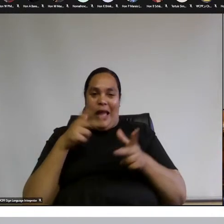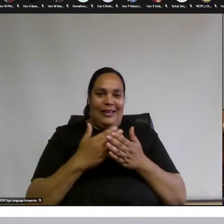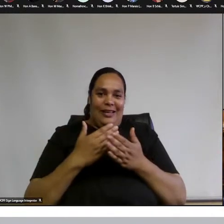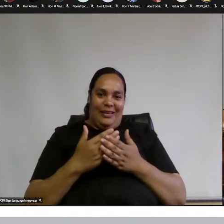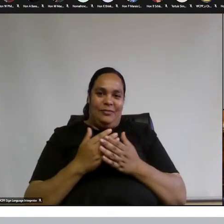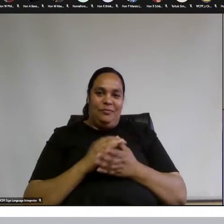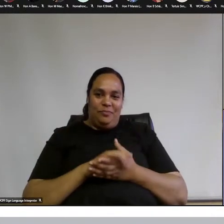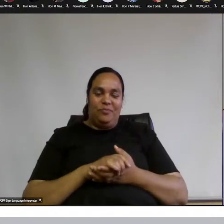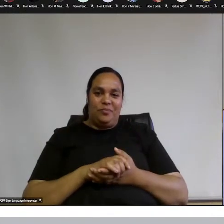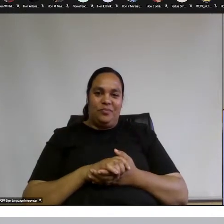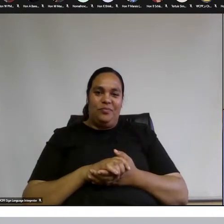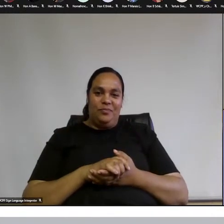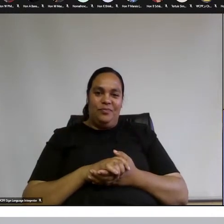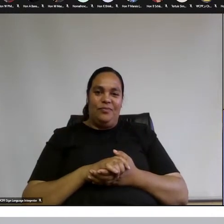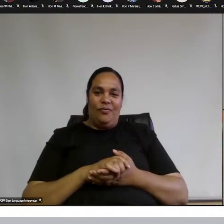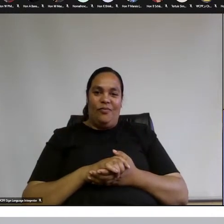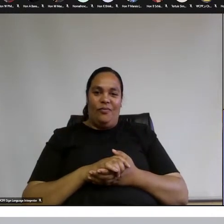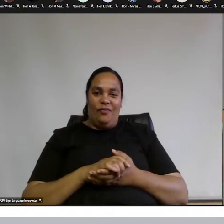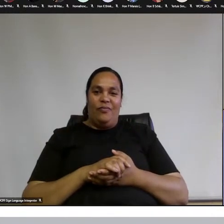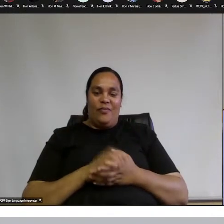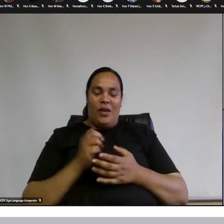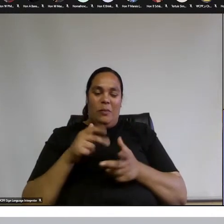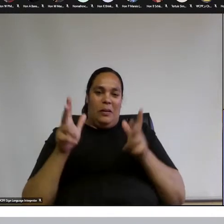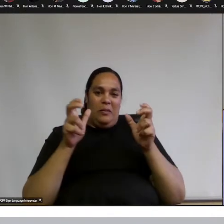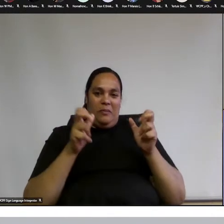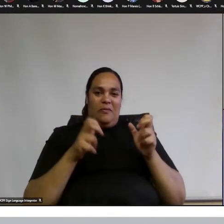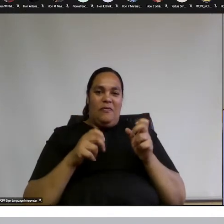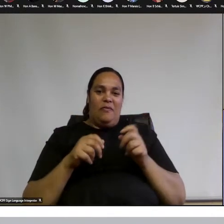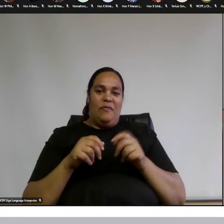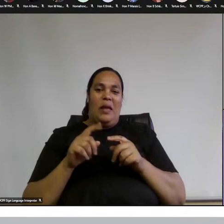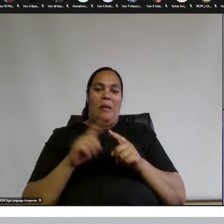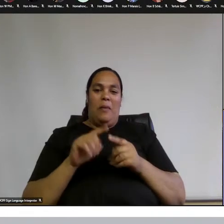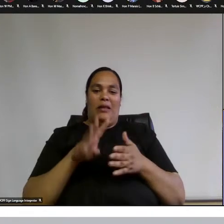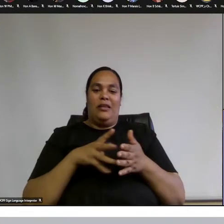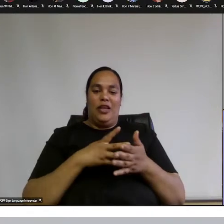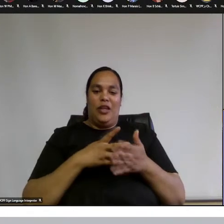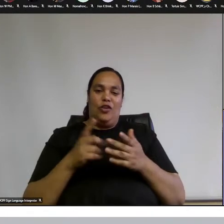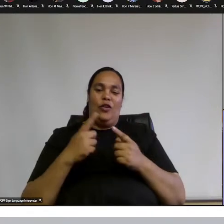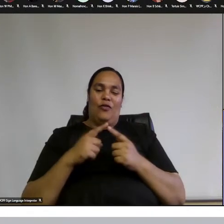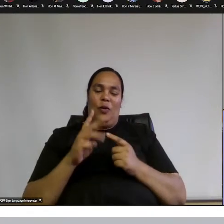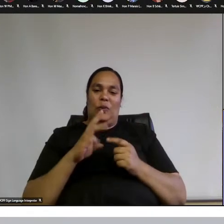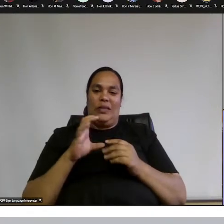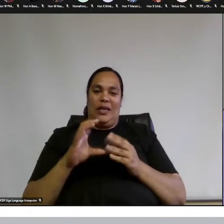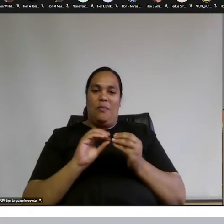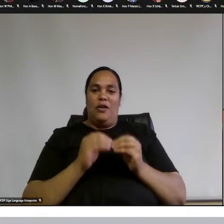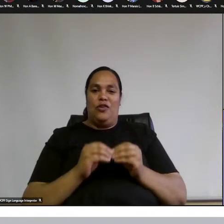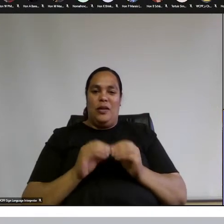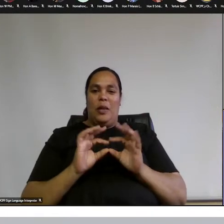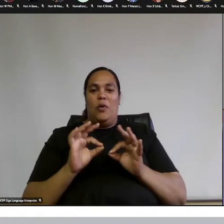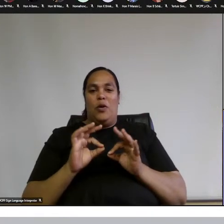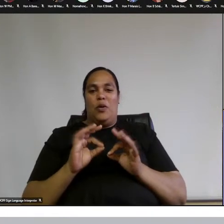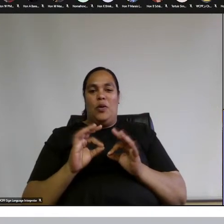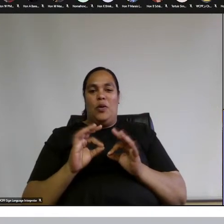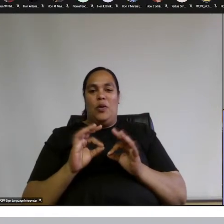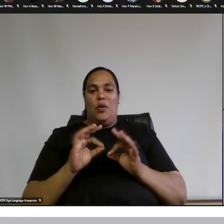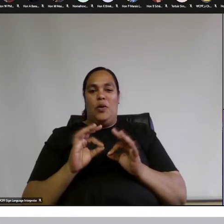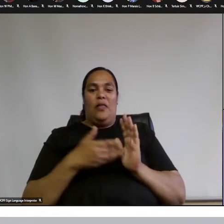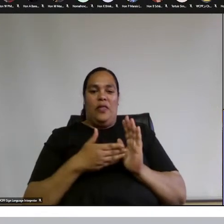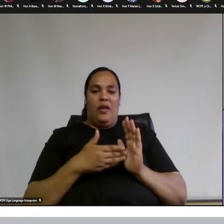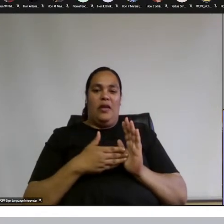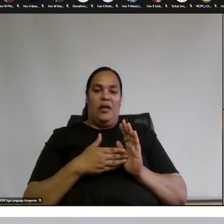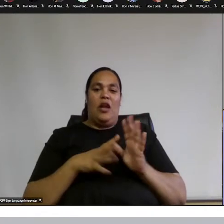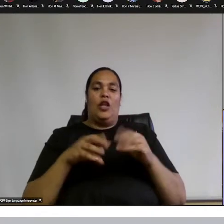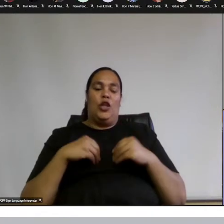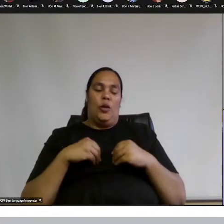No, just. I think the ayes have it. Are you So sure? the votes and schedule of the Western Cape Adjustment Appropriation Bill is therefore